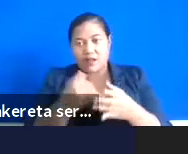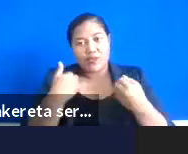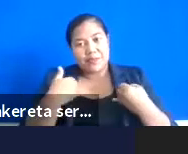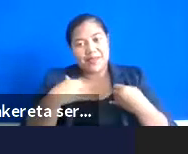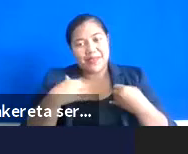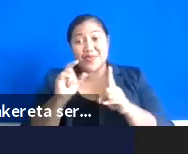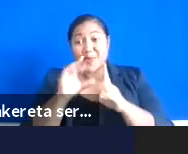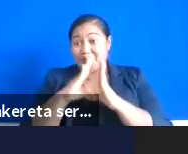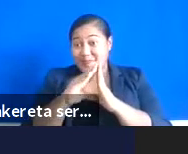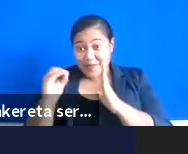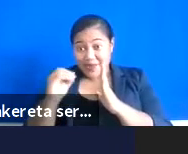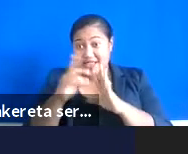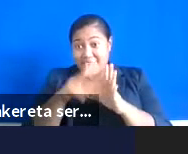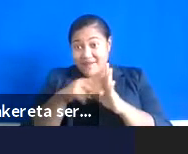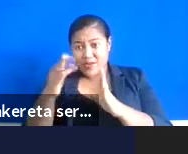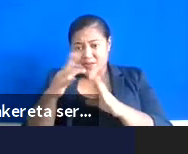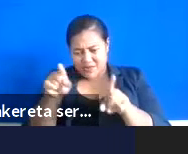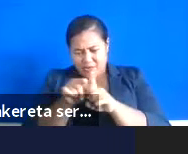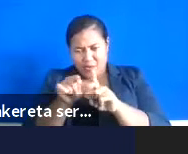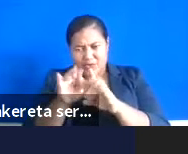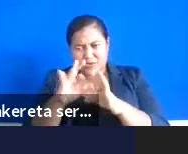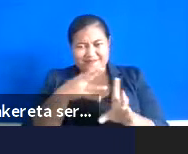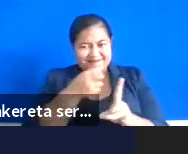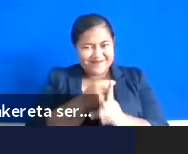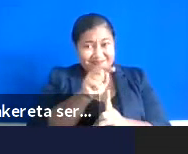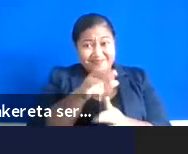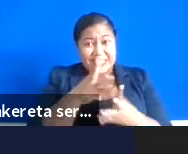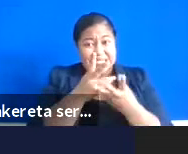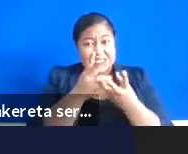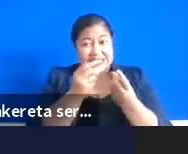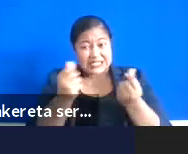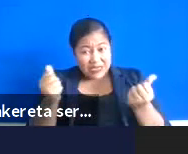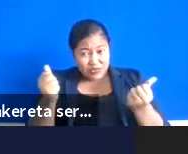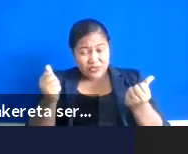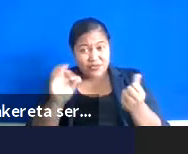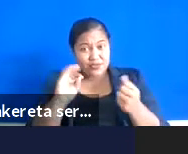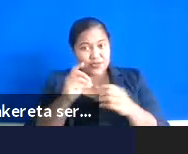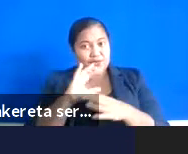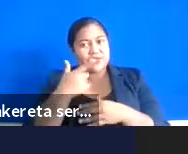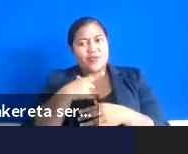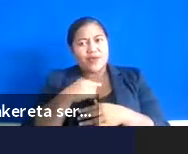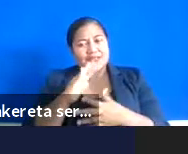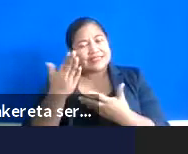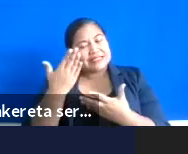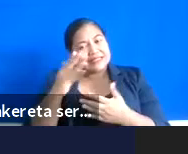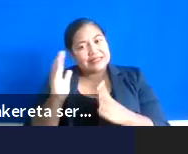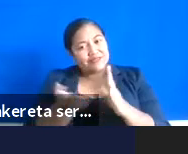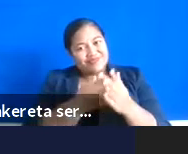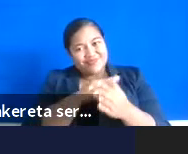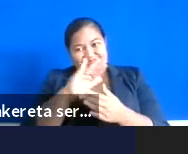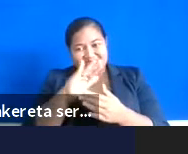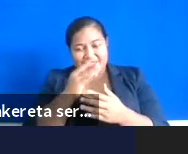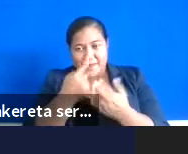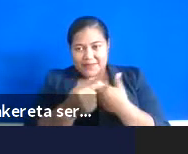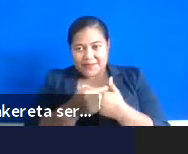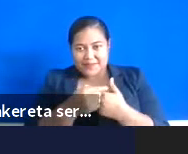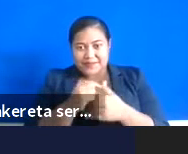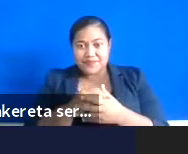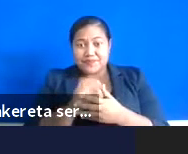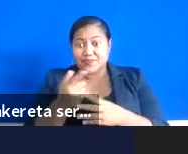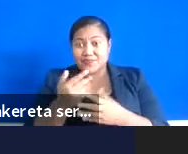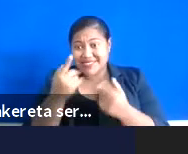and vanuatu were also affected by drought as and so this resulted in poor harvests so these negative occurrences they only